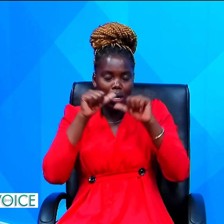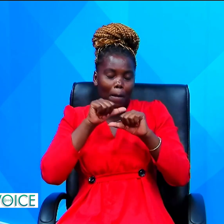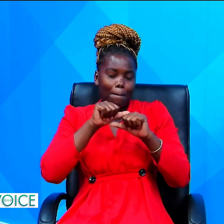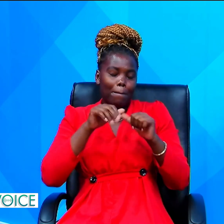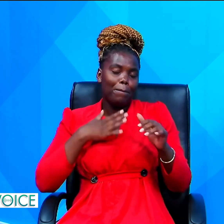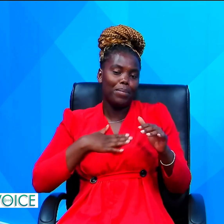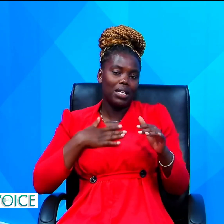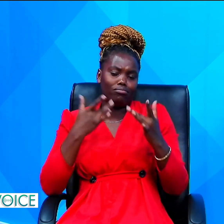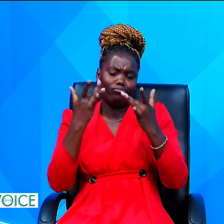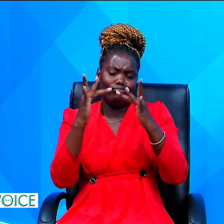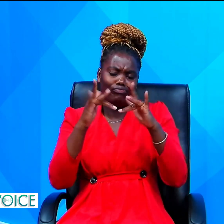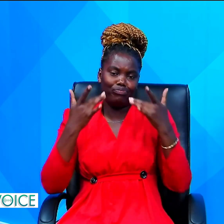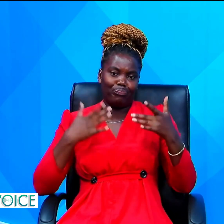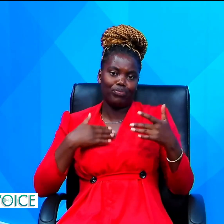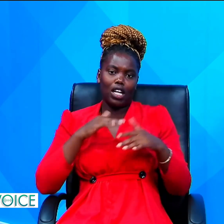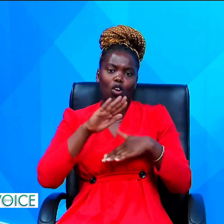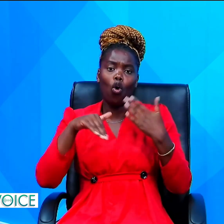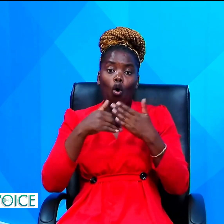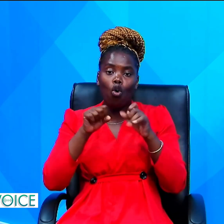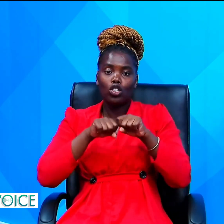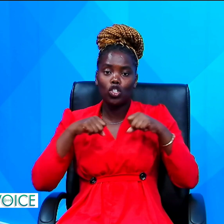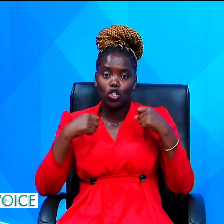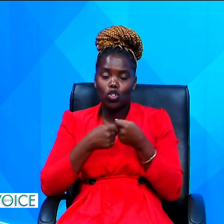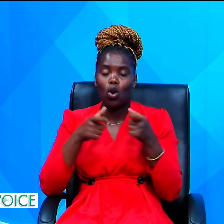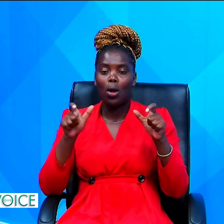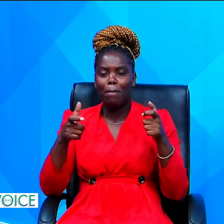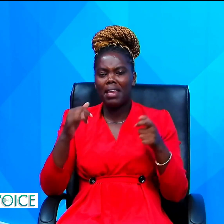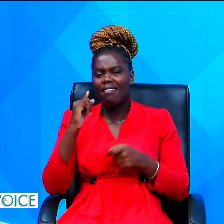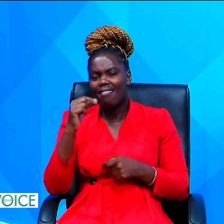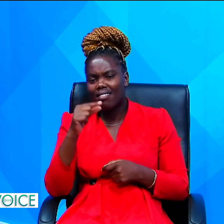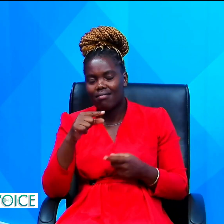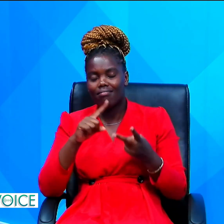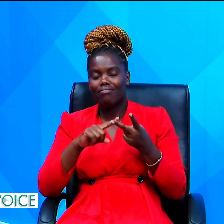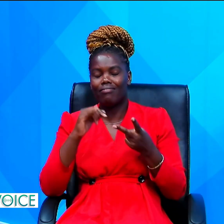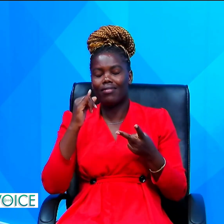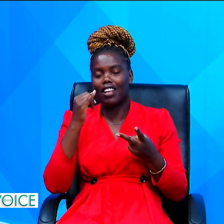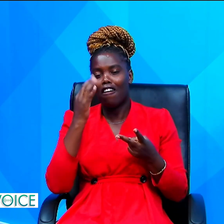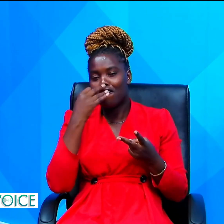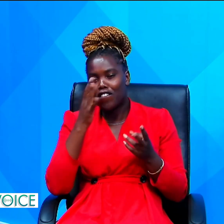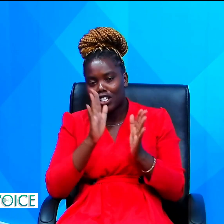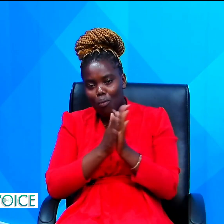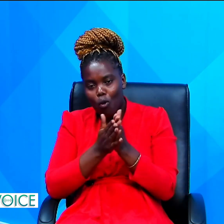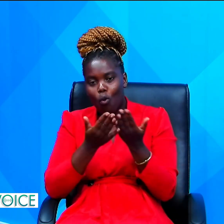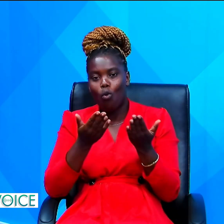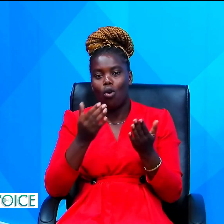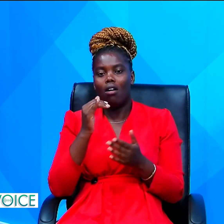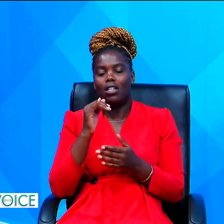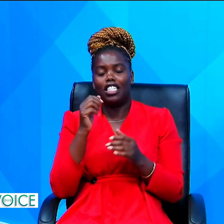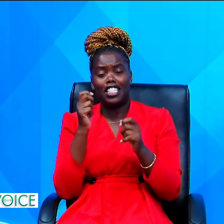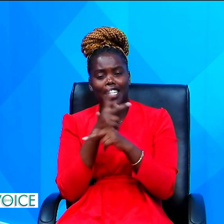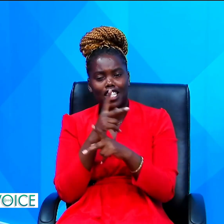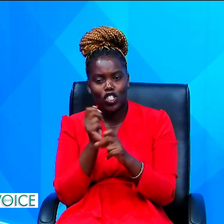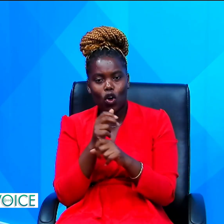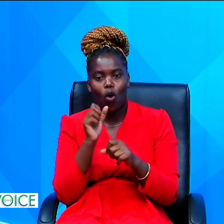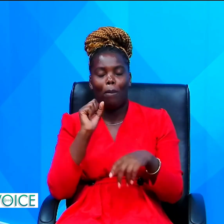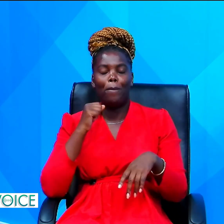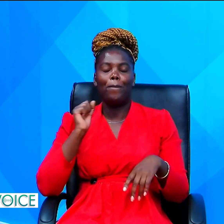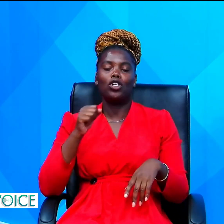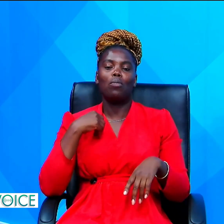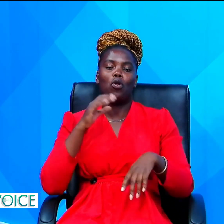create awareness about something, DM me on our social media platform, on IG, Facebook, TikTok. You